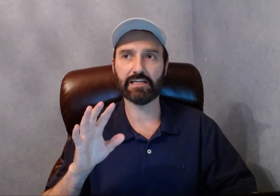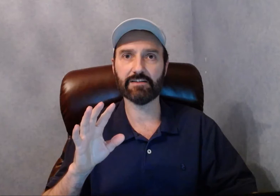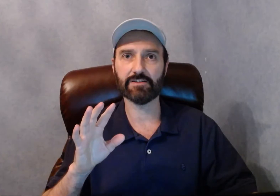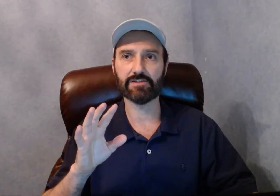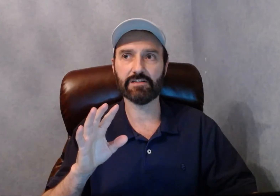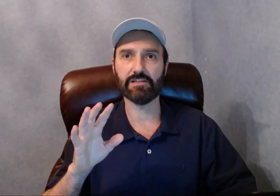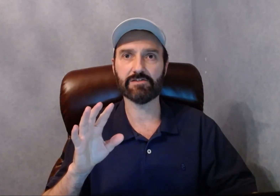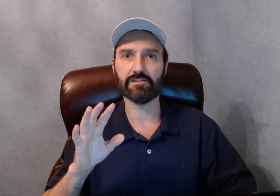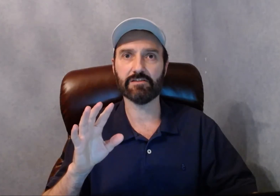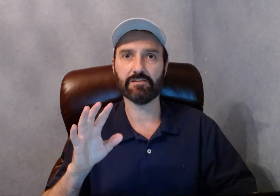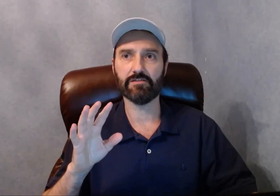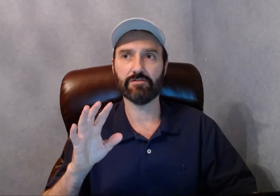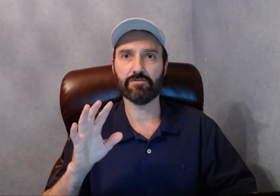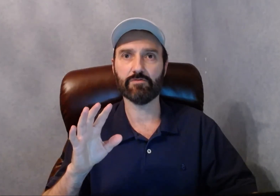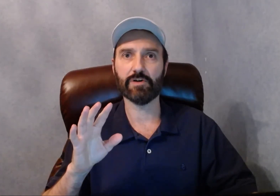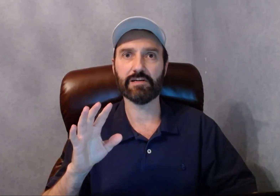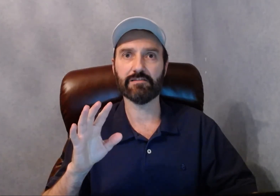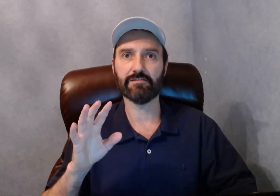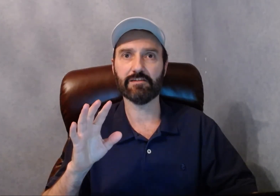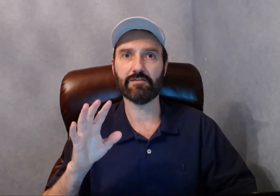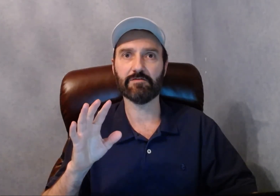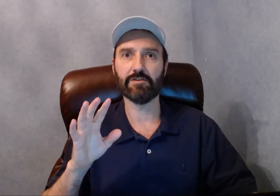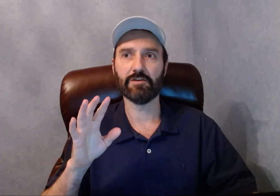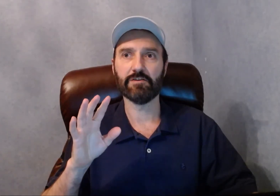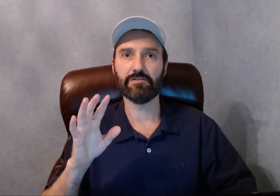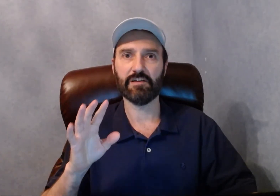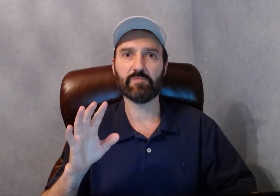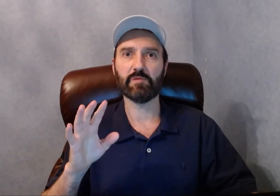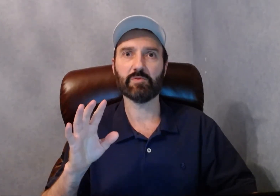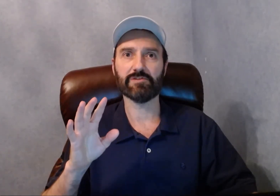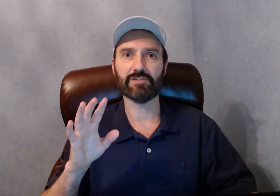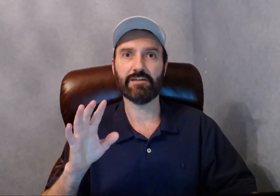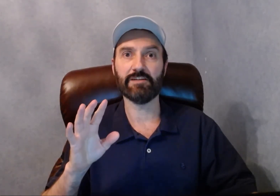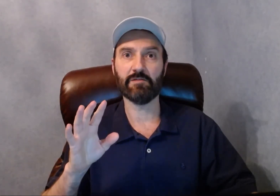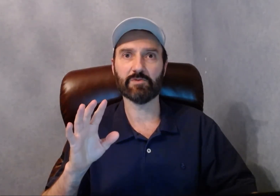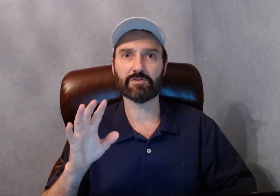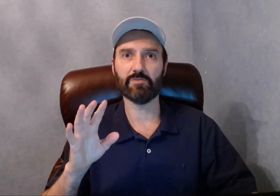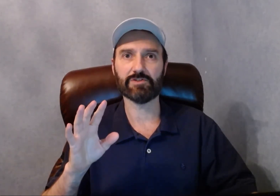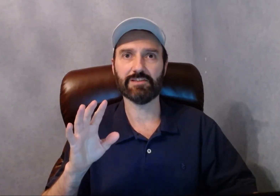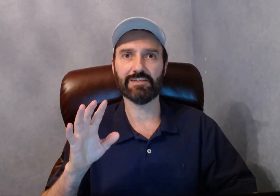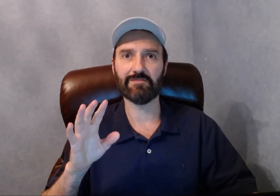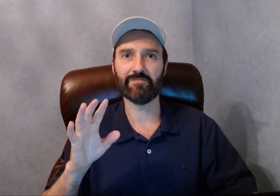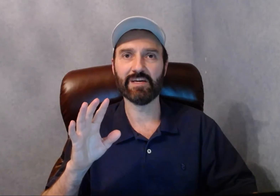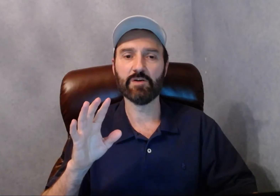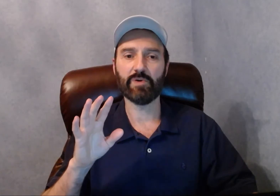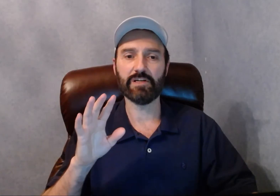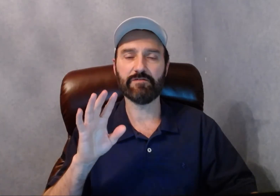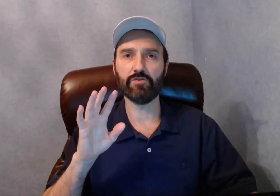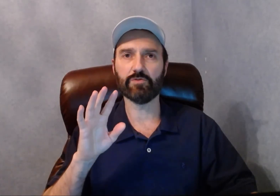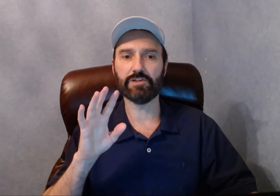because it is the way that deaf people sign the numbers most of the time. But if you were to